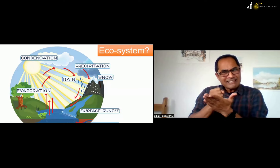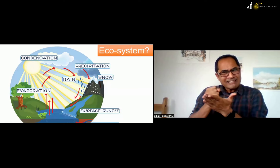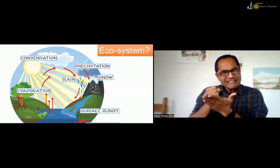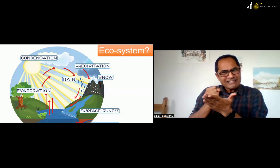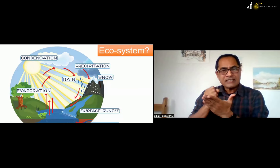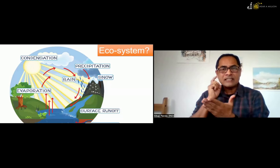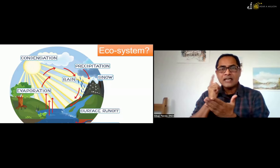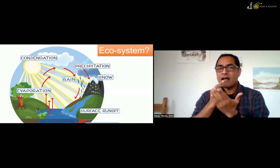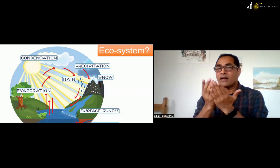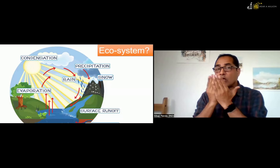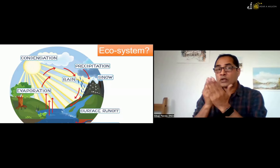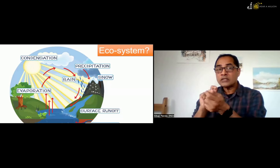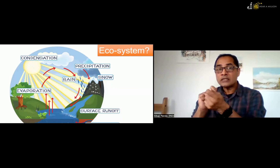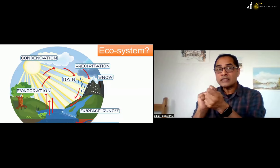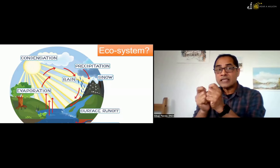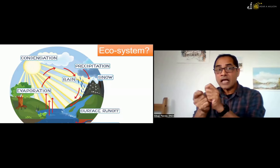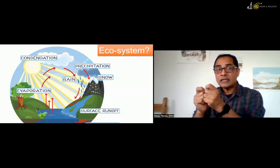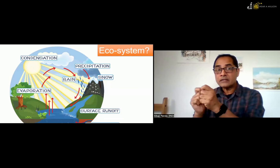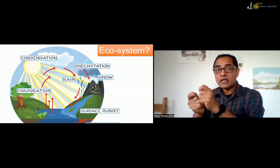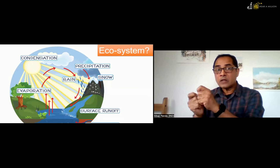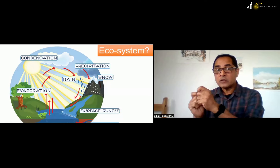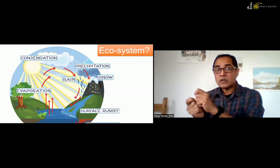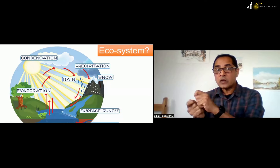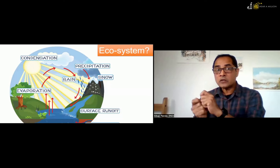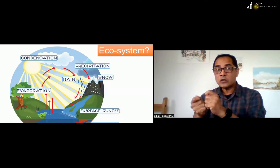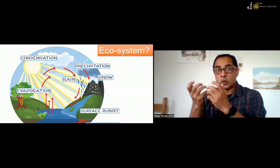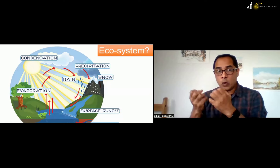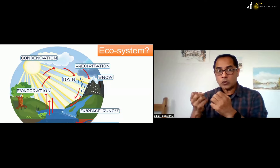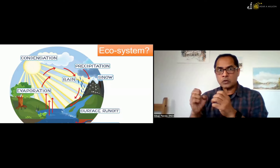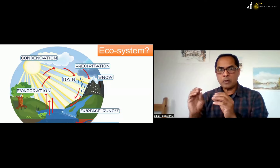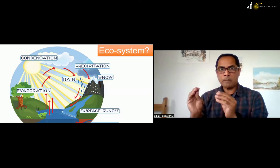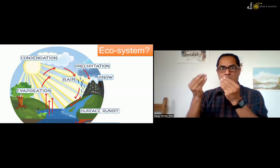if we have good education, strong knowledge,